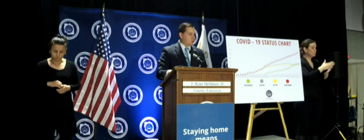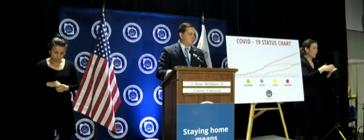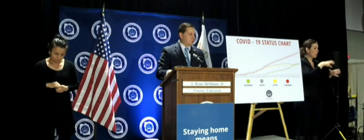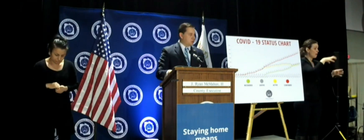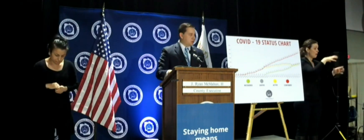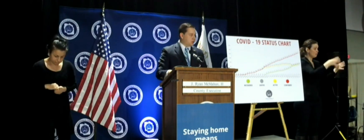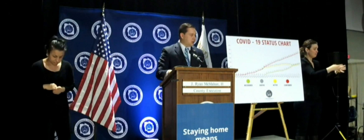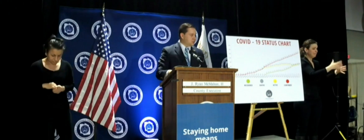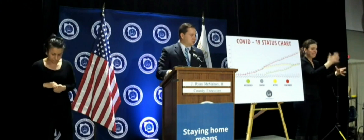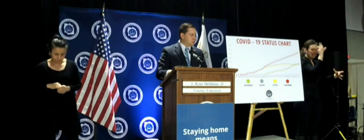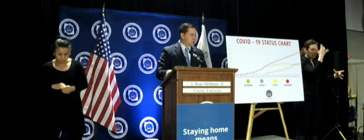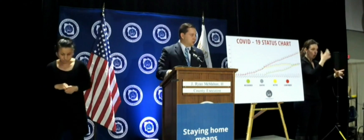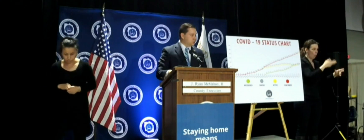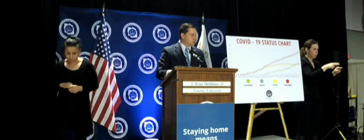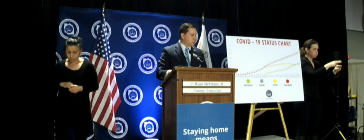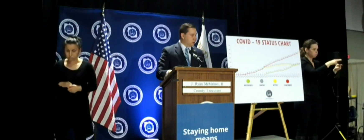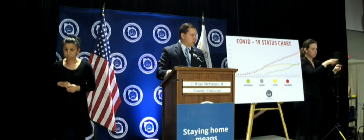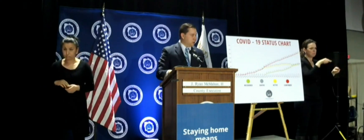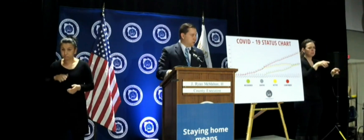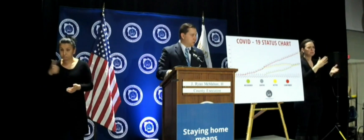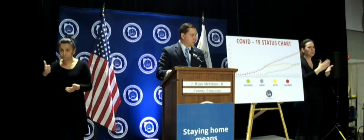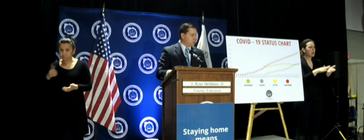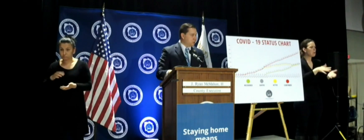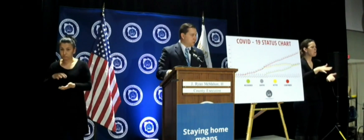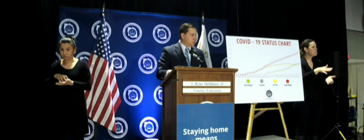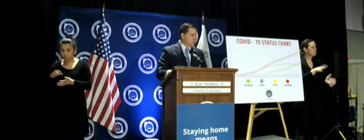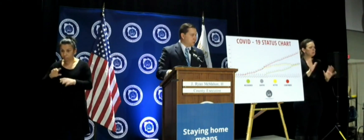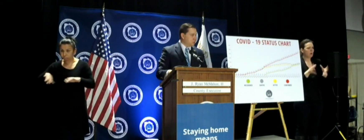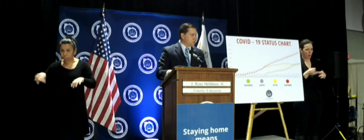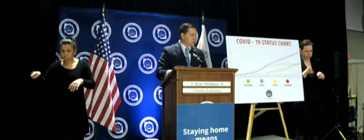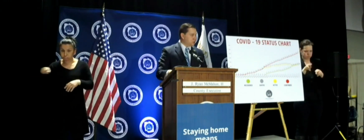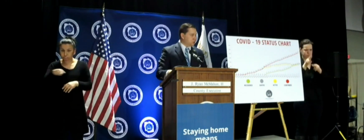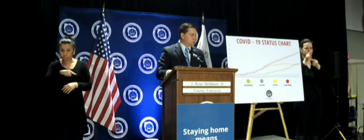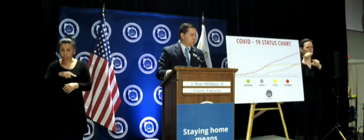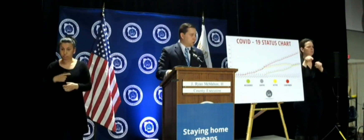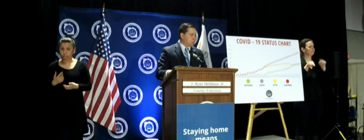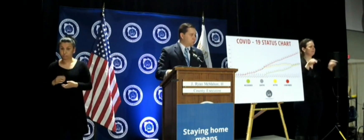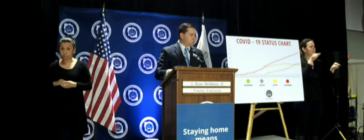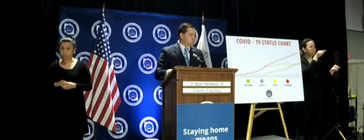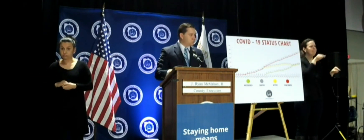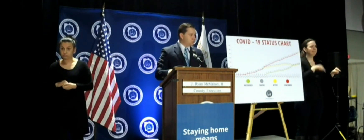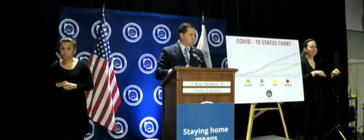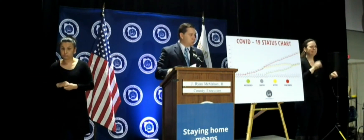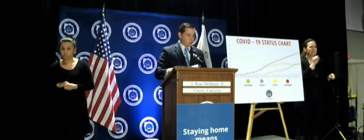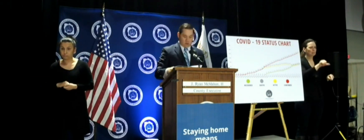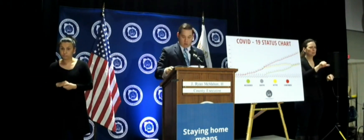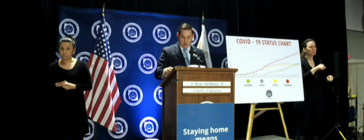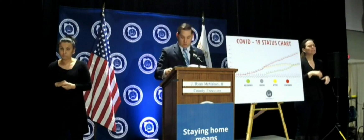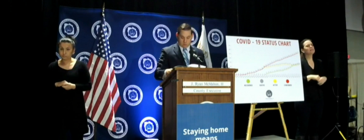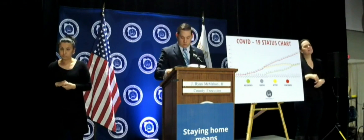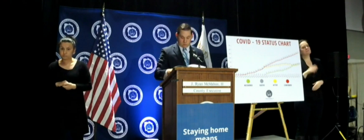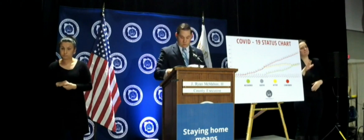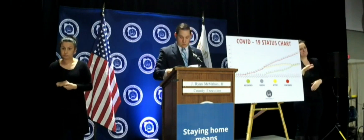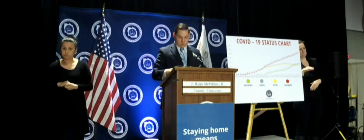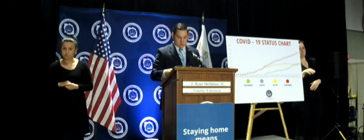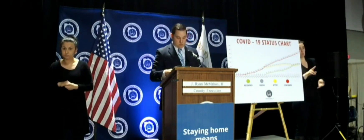I think we have affiliated cases related to potential nursing homes,